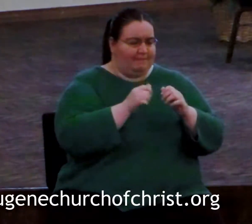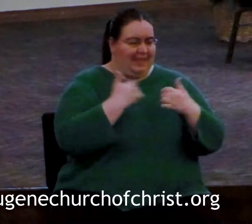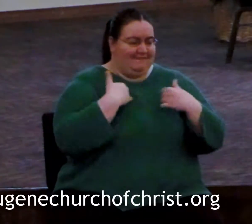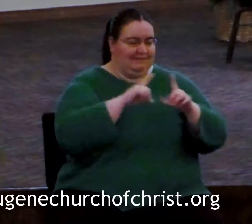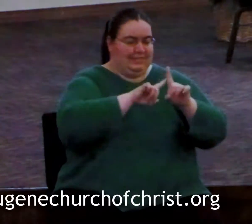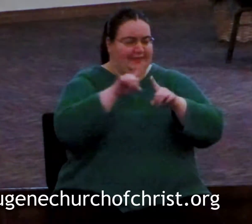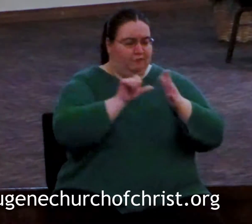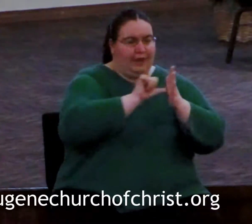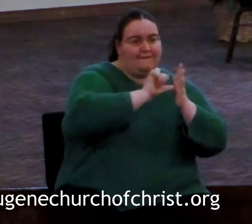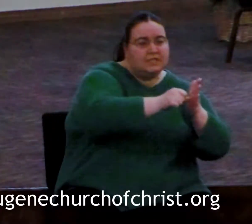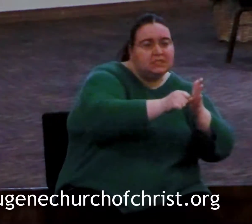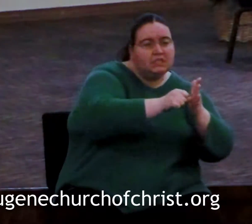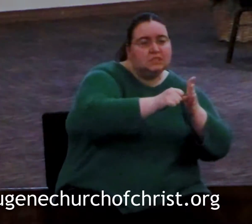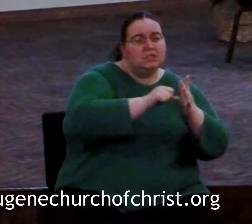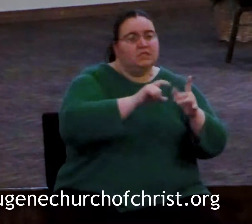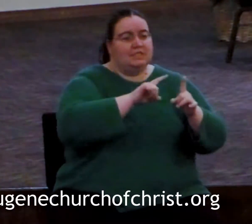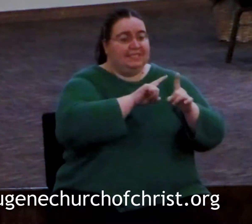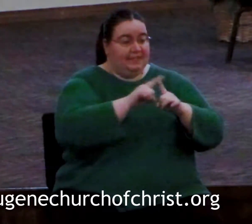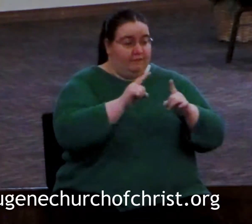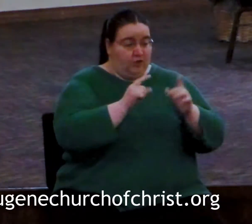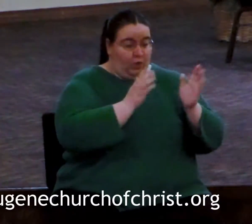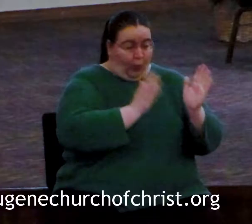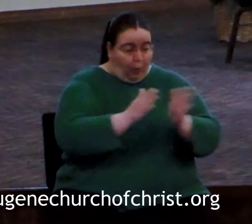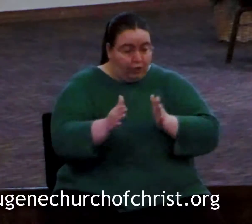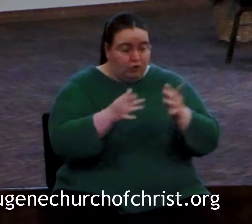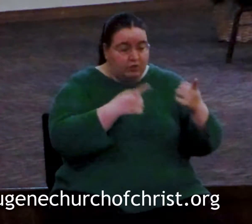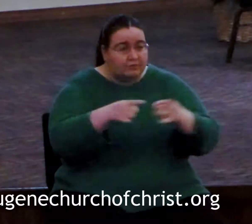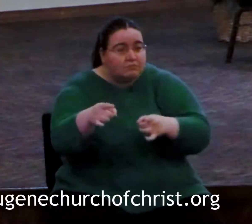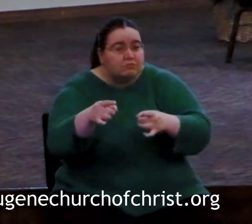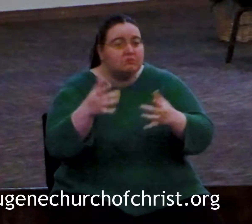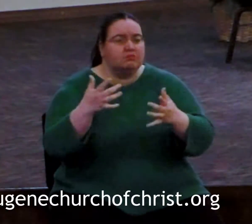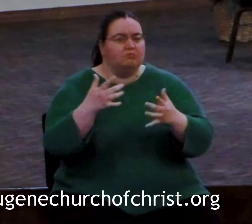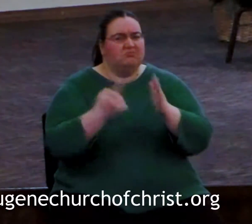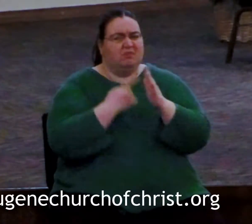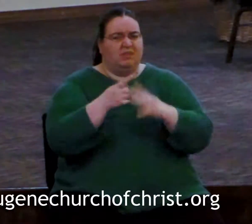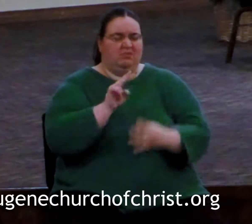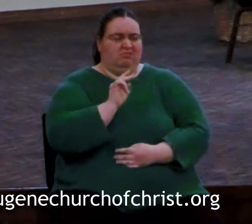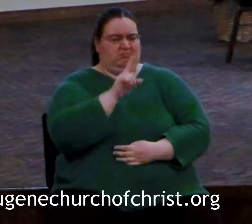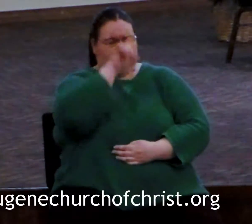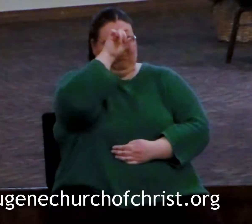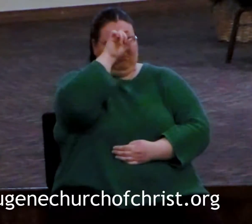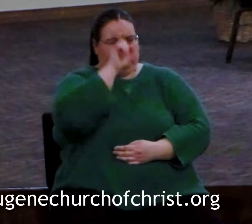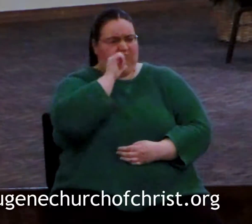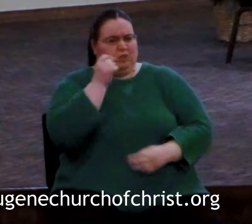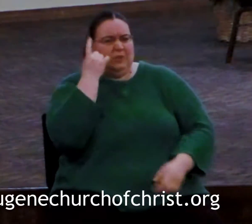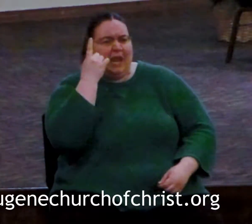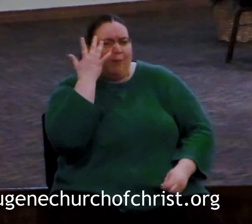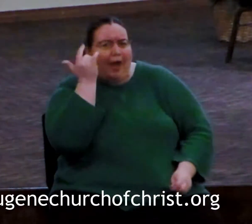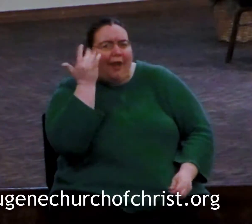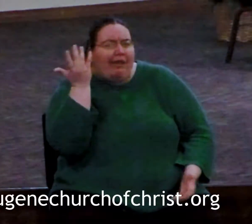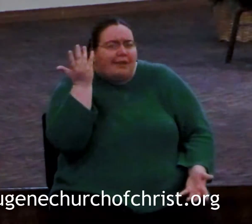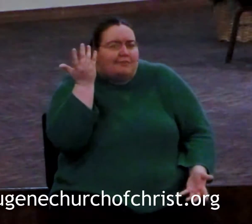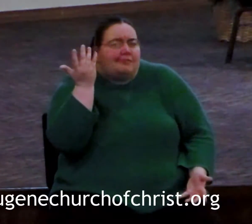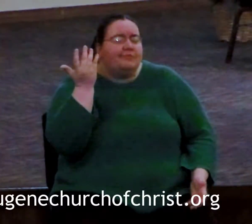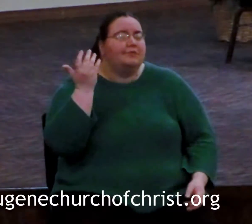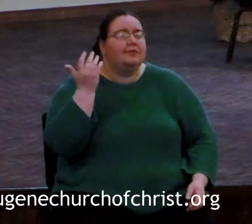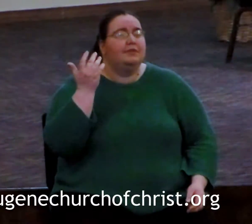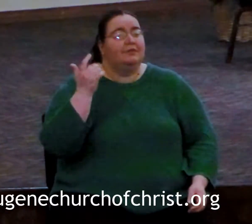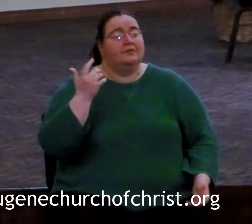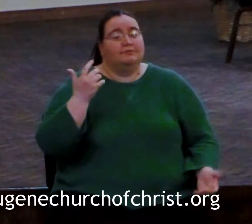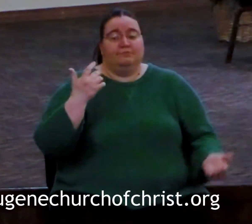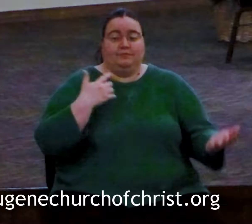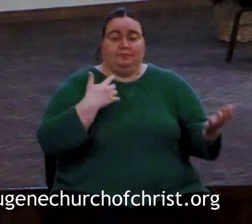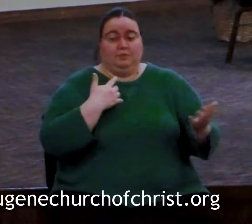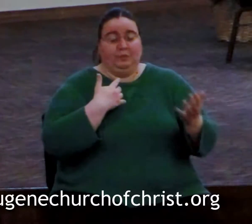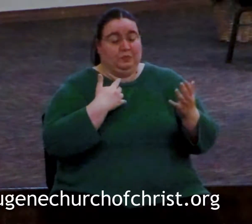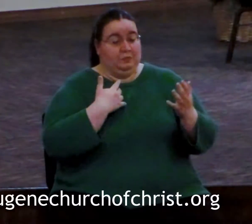place different order on things than others, and we're not quite sure what to make of that. For whatever reason, this story